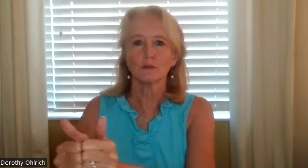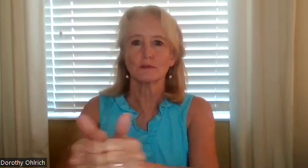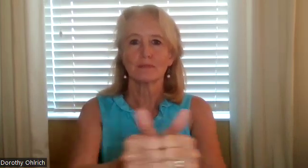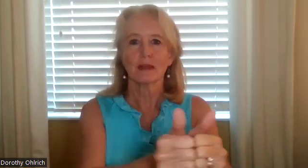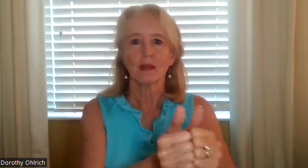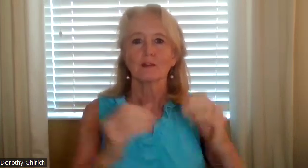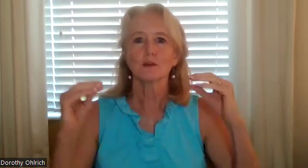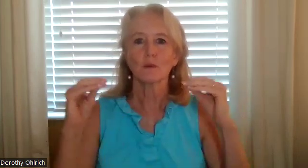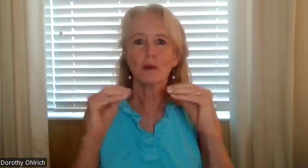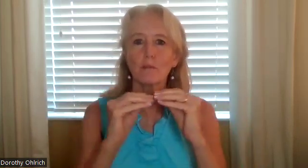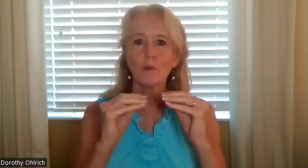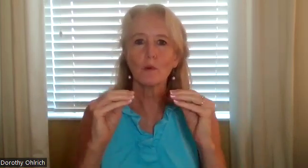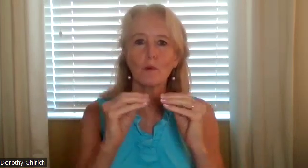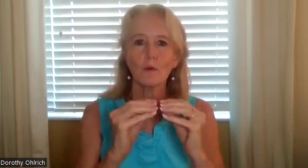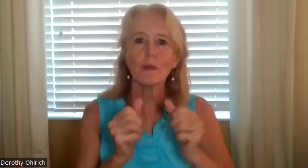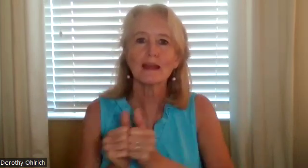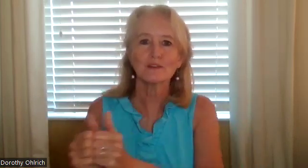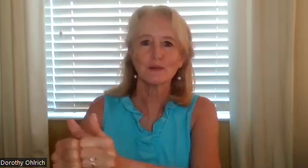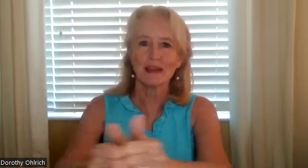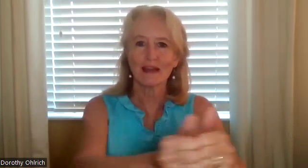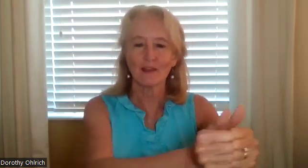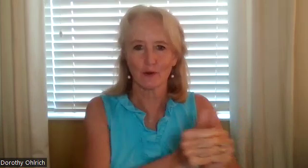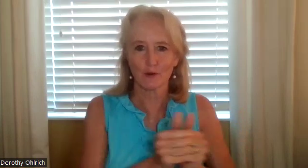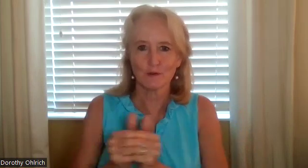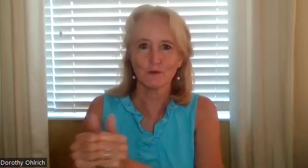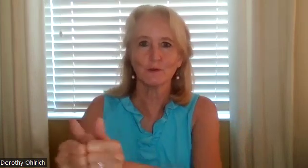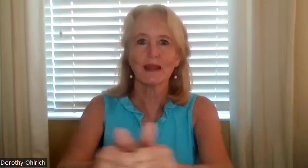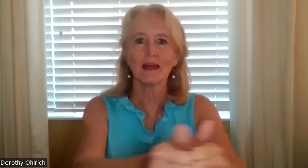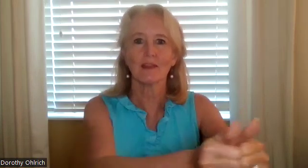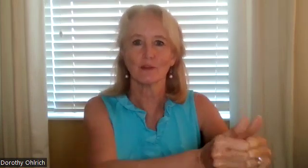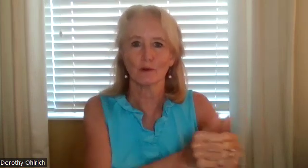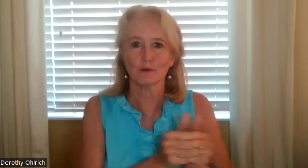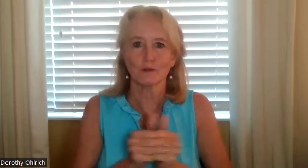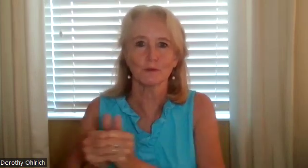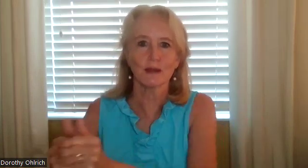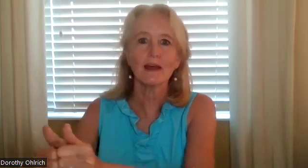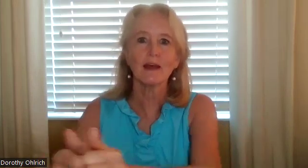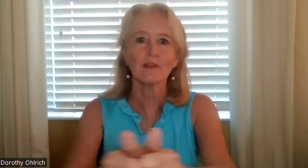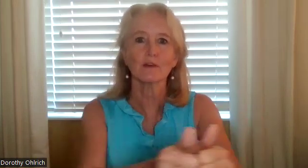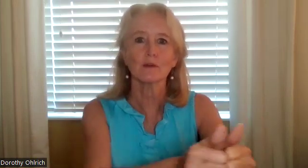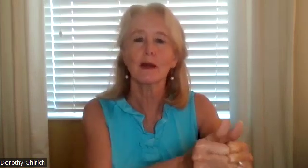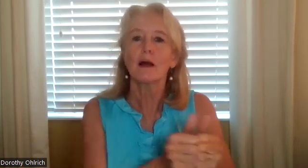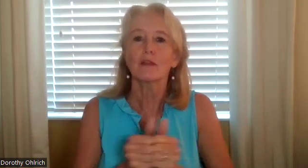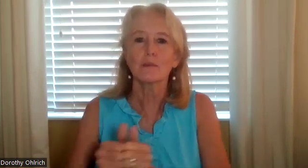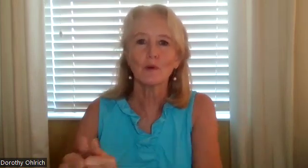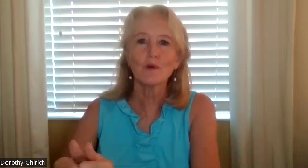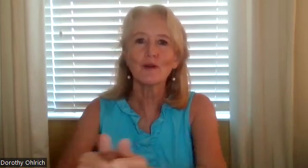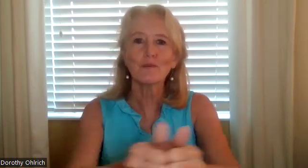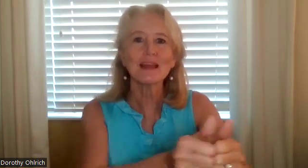circle. So the more we get together, together, together, the more we